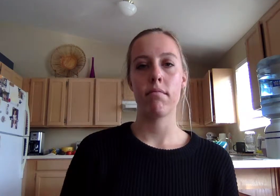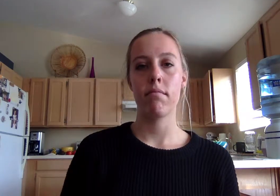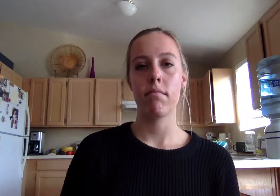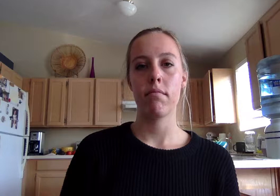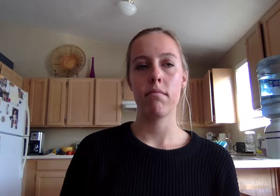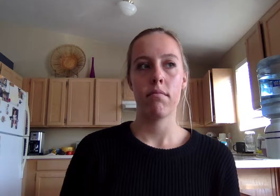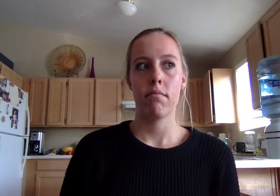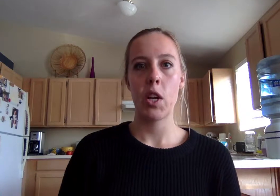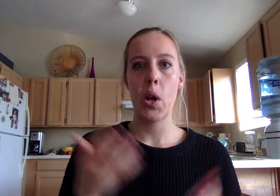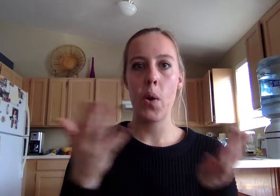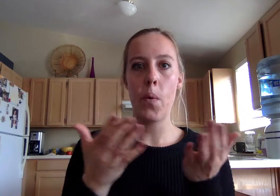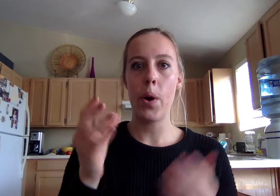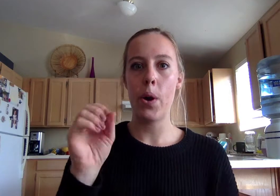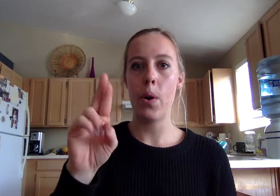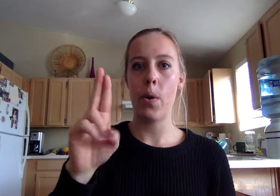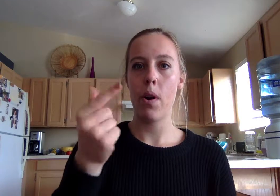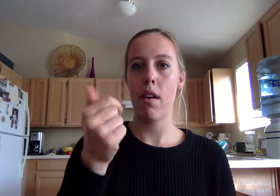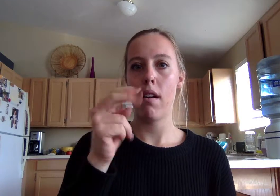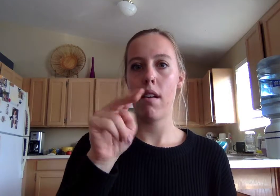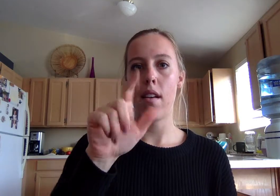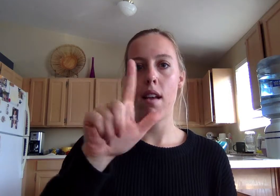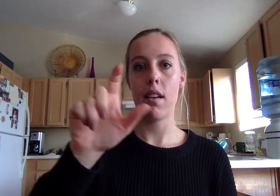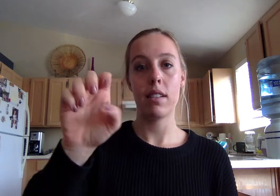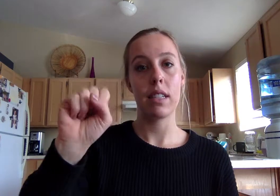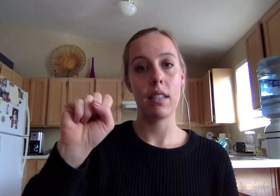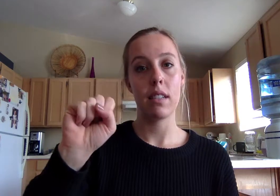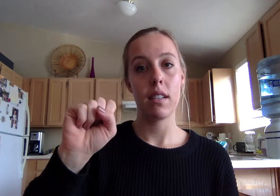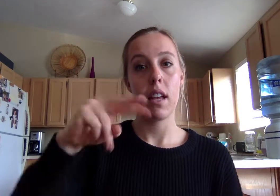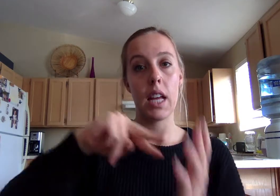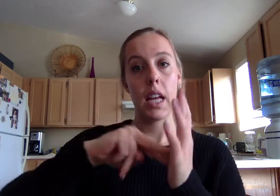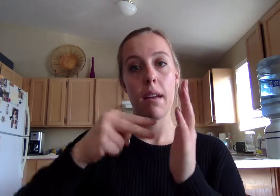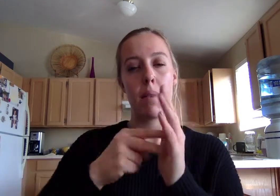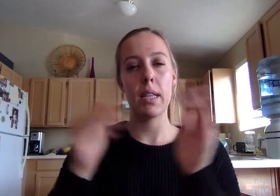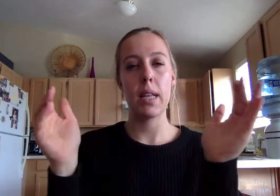So, what are organelles? Organelle means little organ.